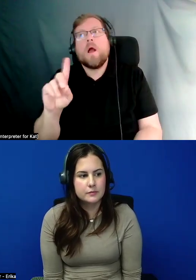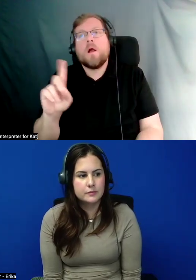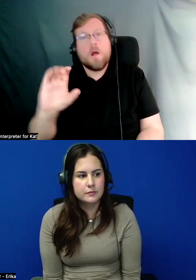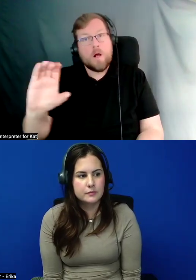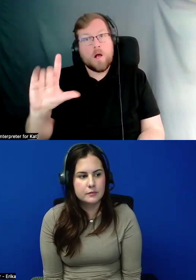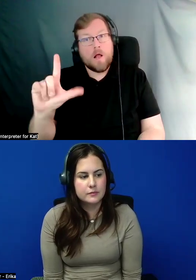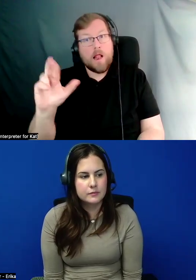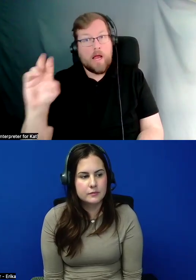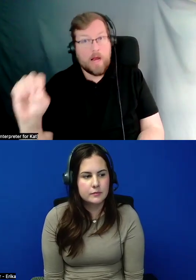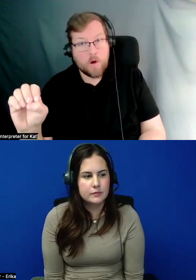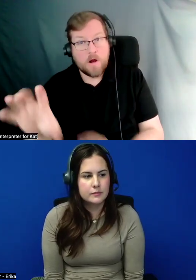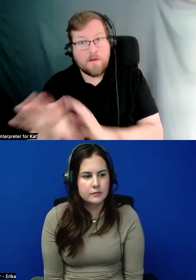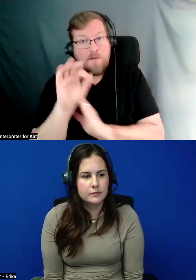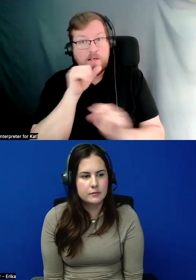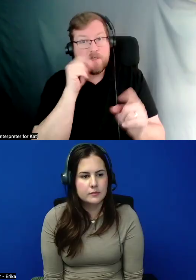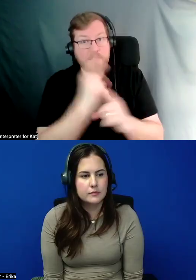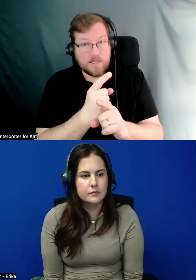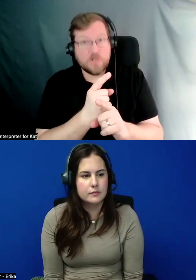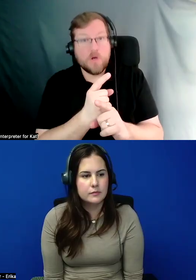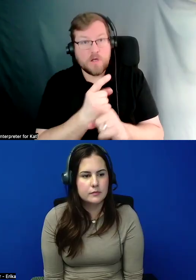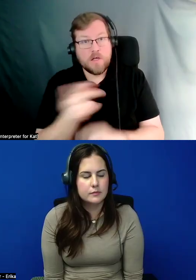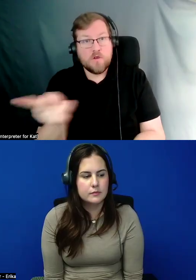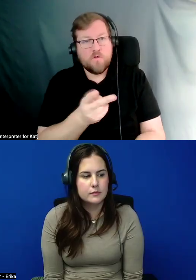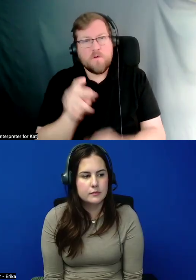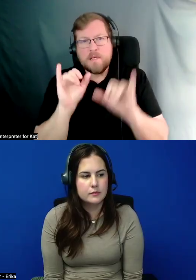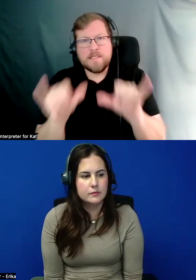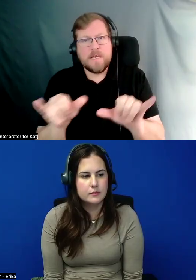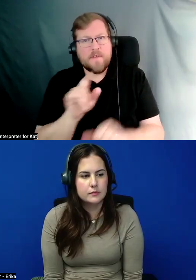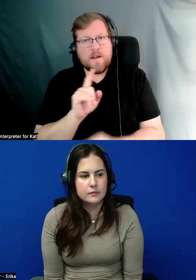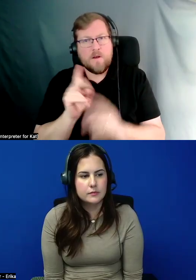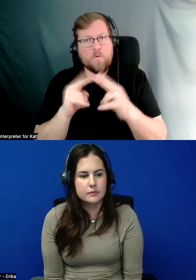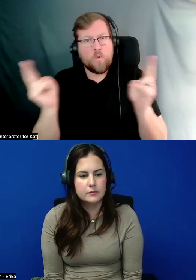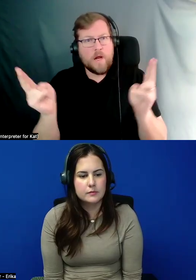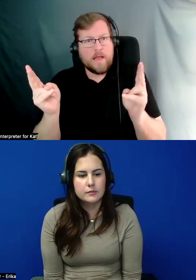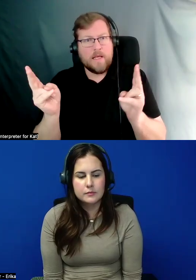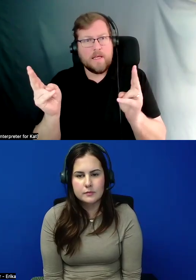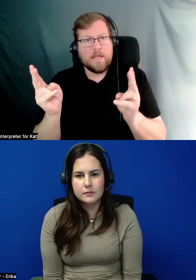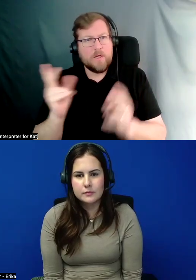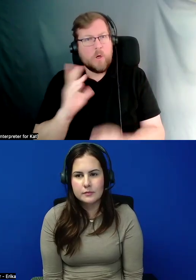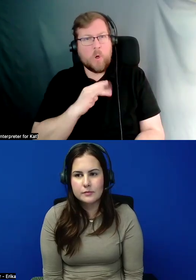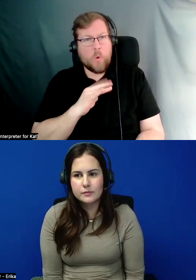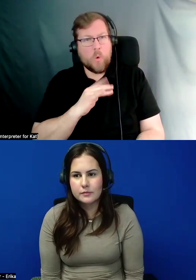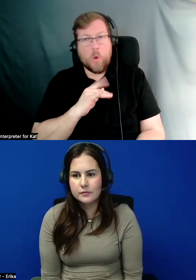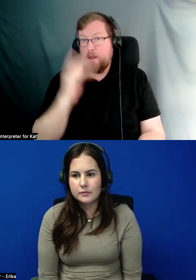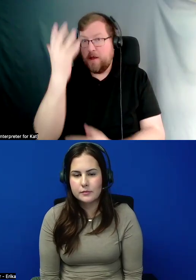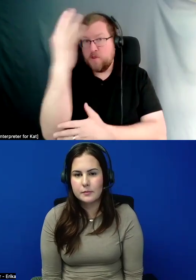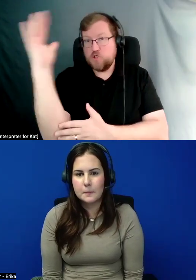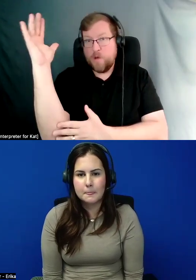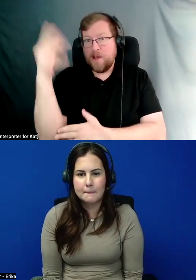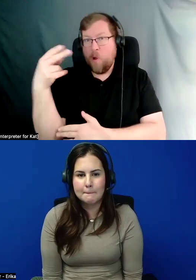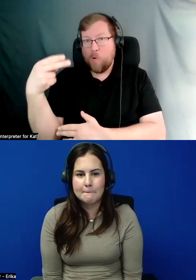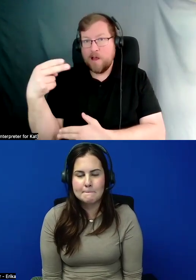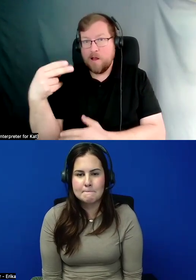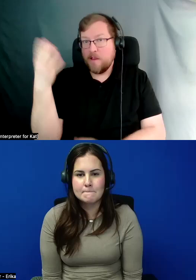player band to Amelia and they stay at a really really sweet, cool up in the tree